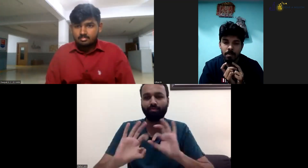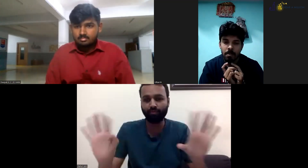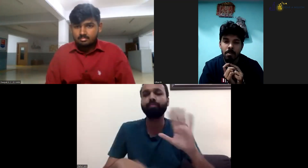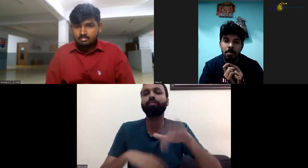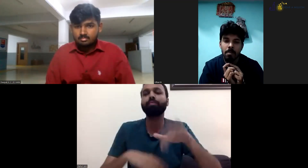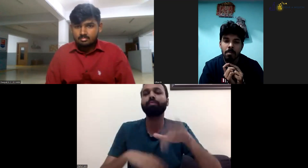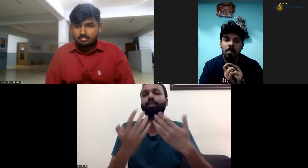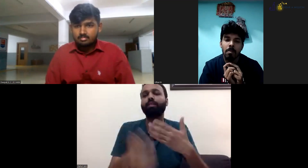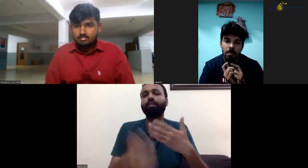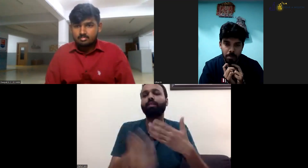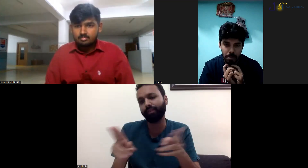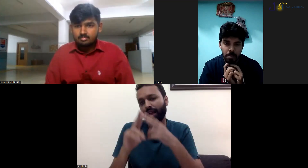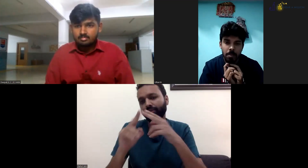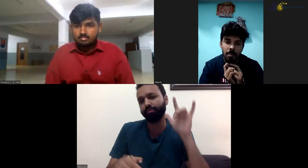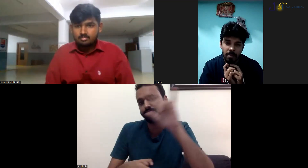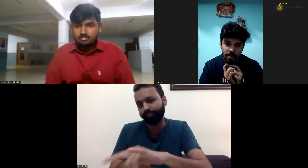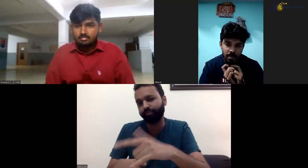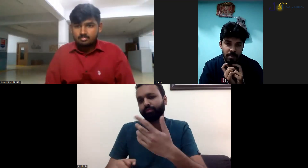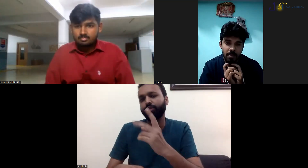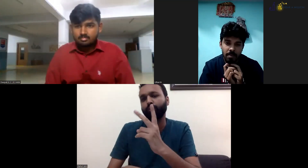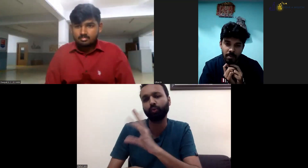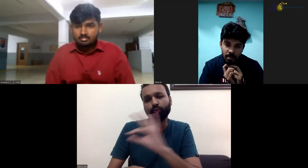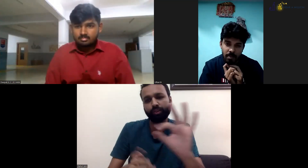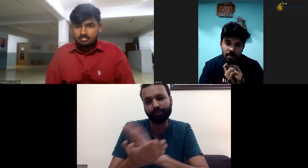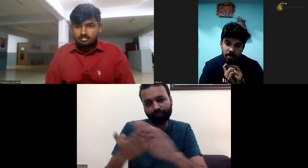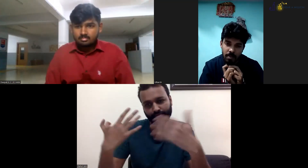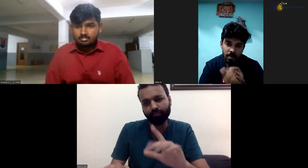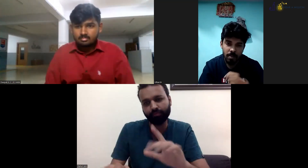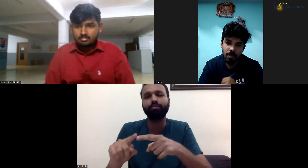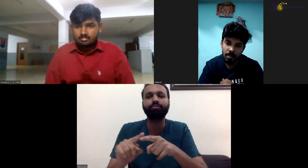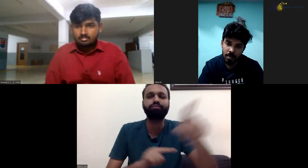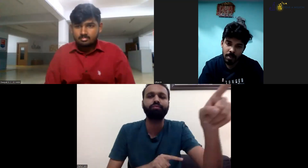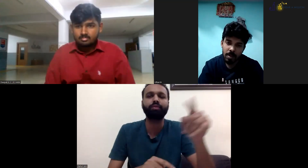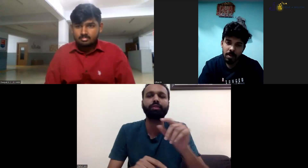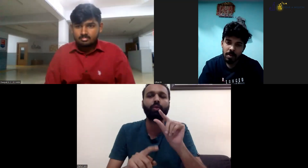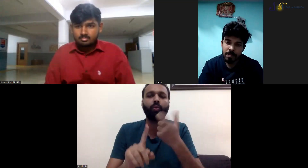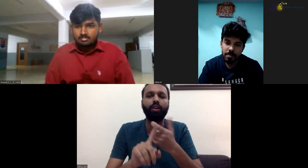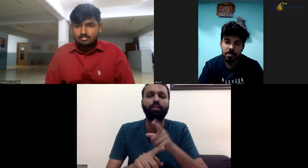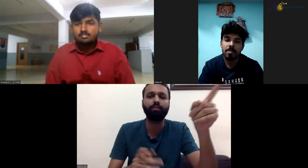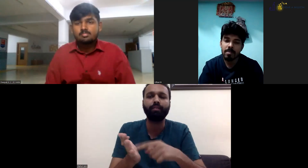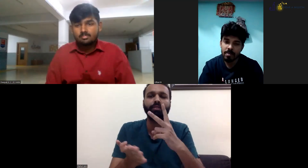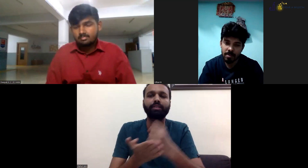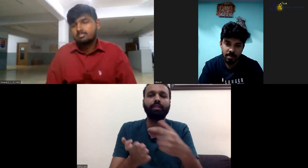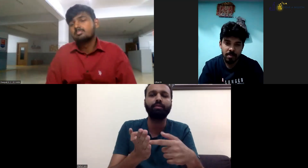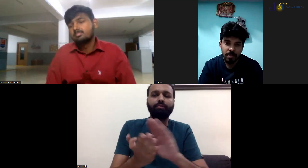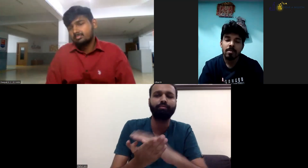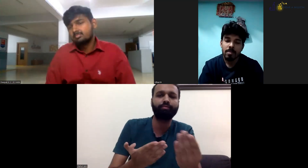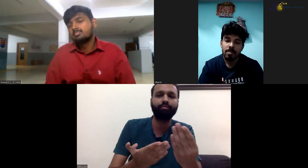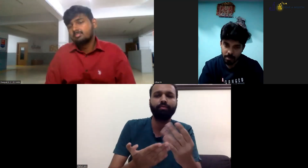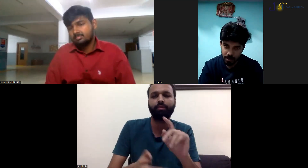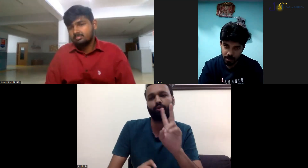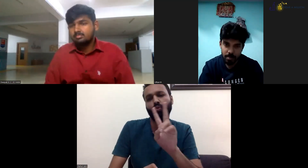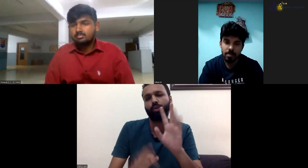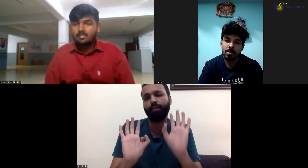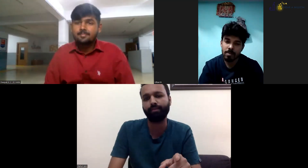should also have the duration mentioned. And then when you travel to France, which is 2 week journey, then from there you can go